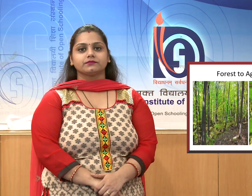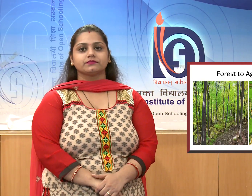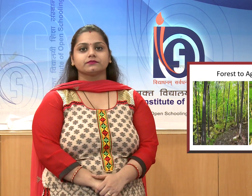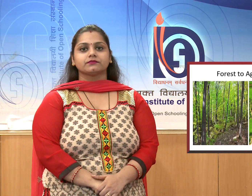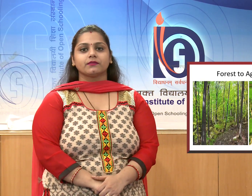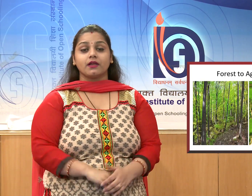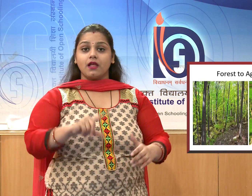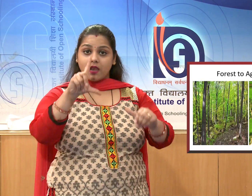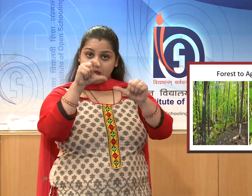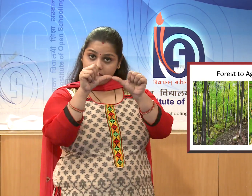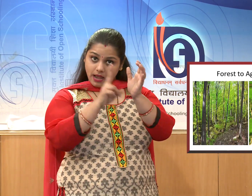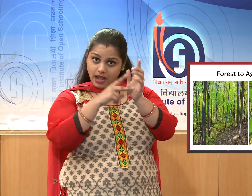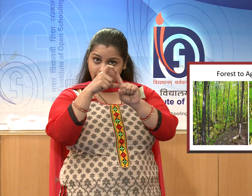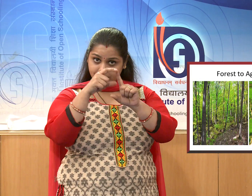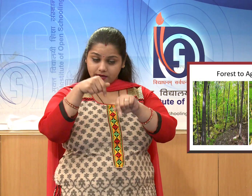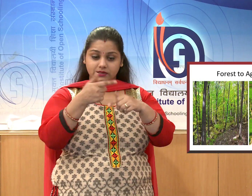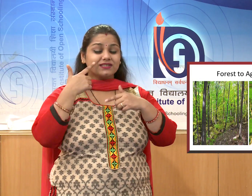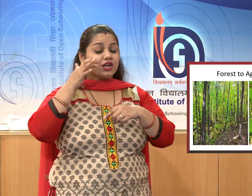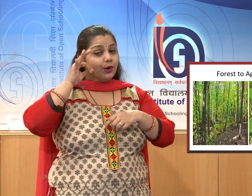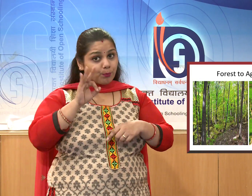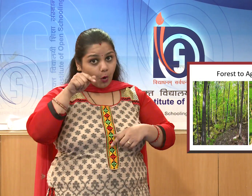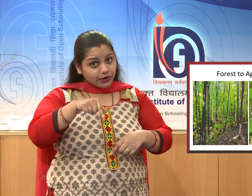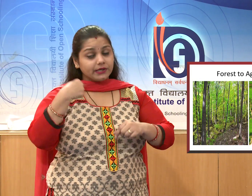Land was measured and